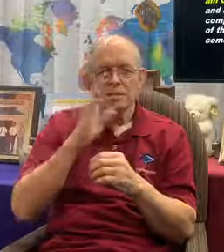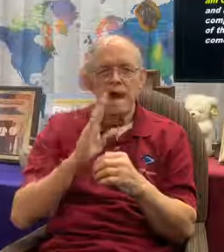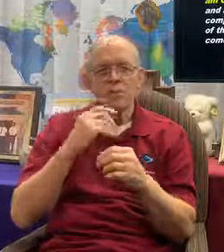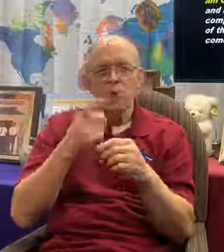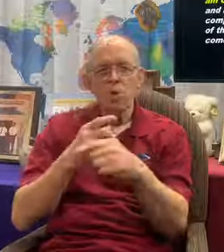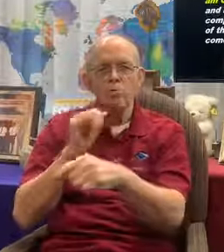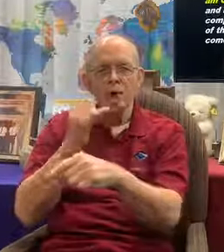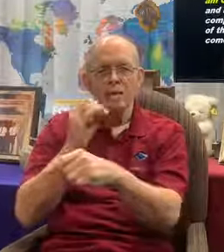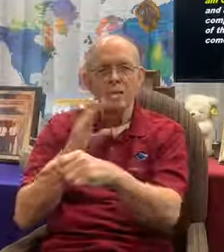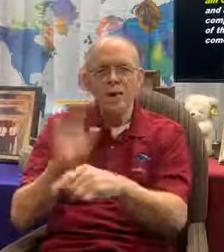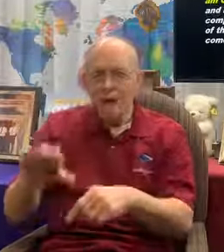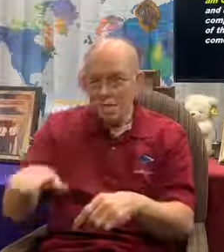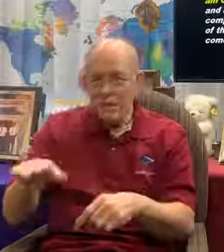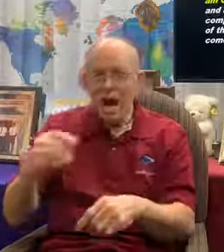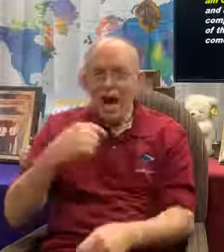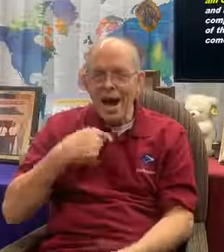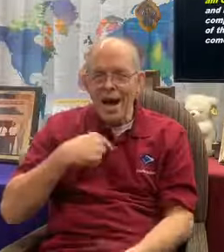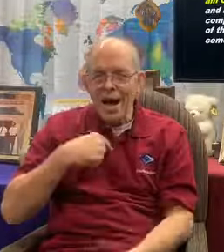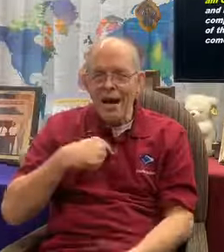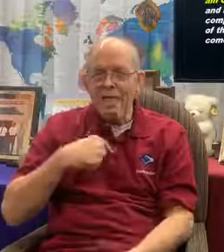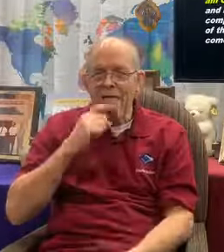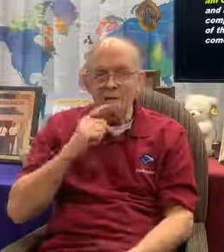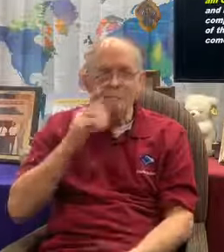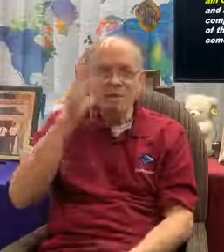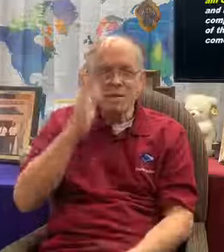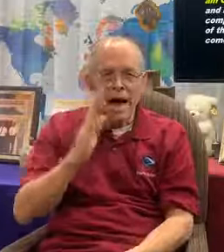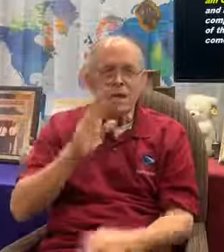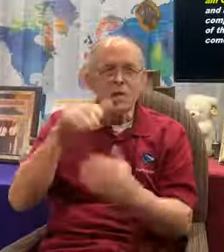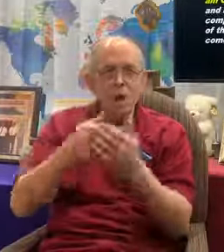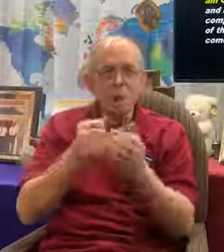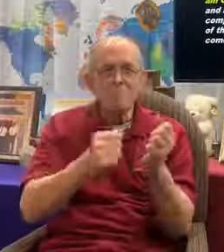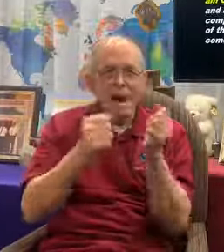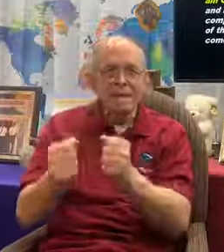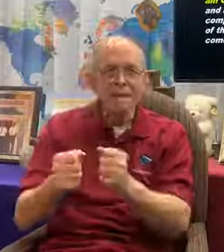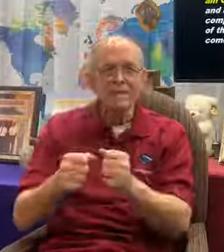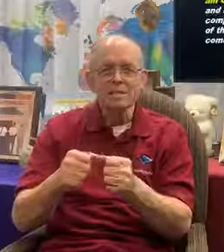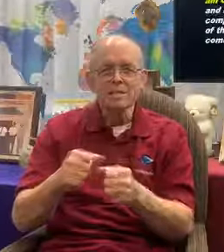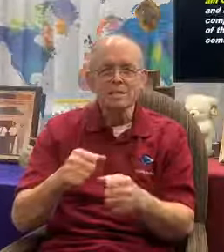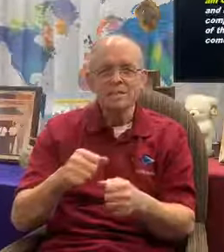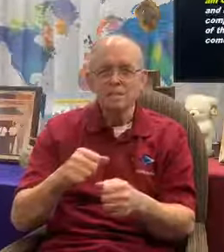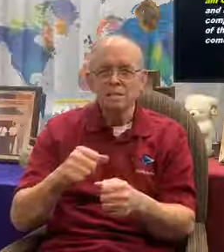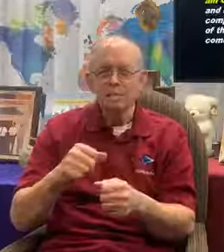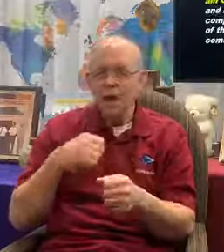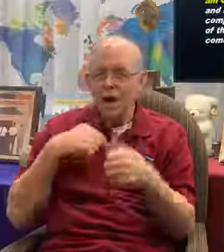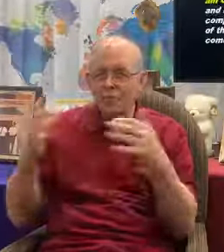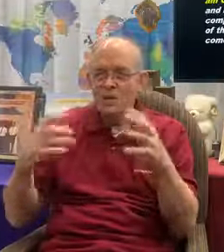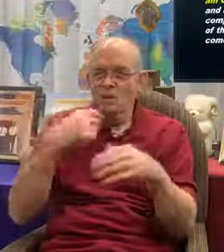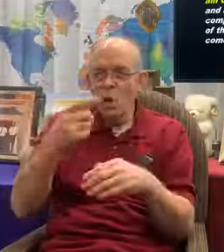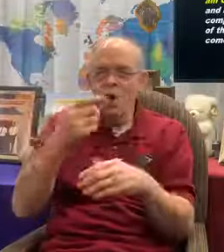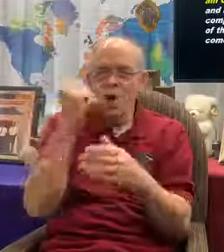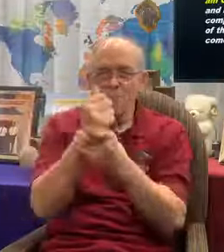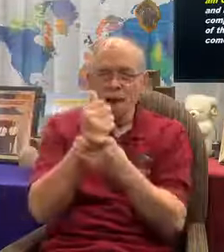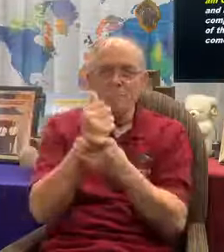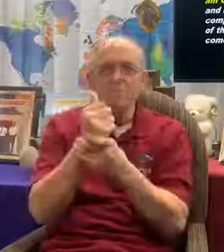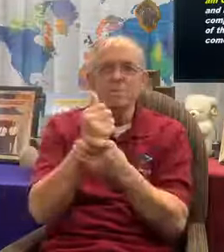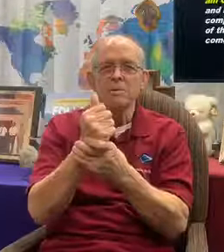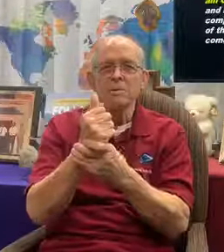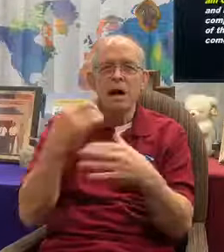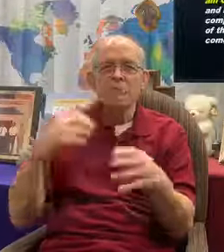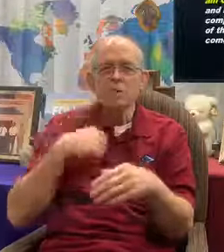God told Jacob, hey, I am God Almighty. I feel so, am I? I feel so.